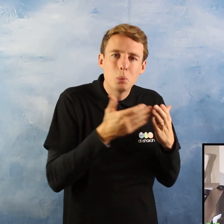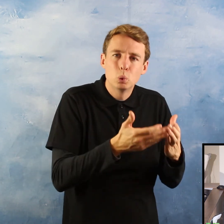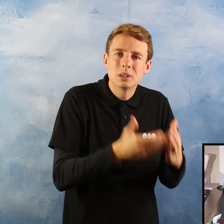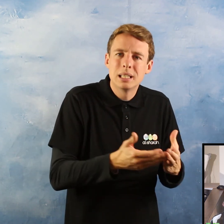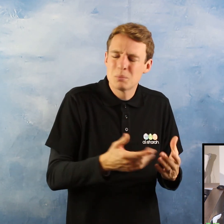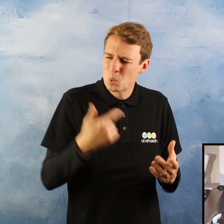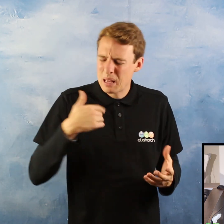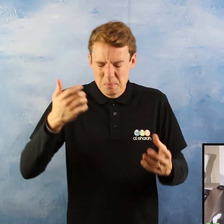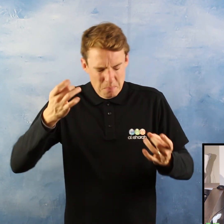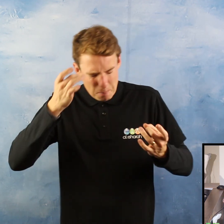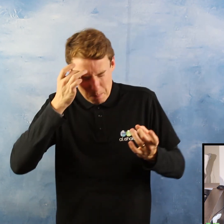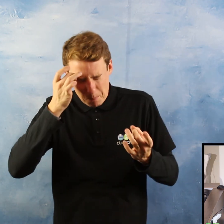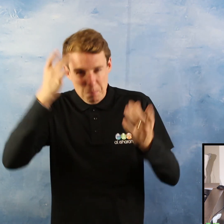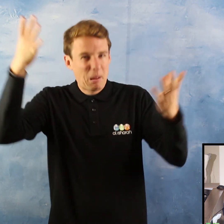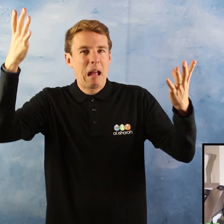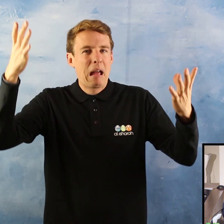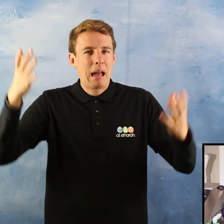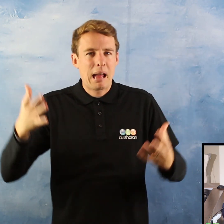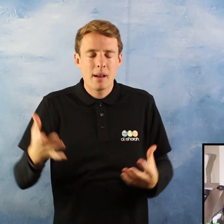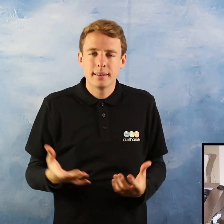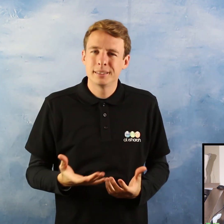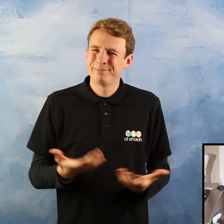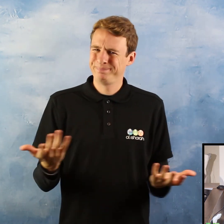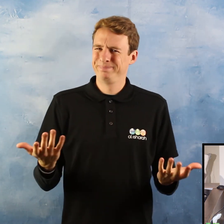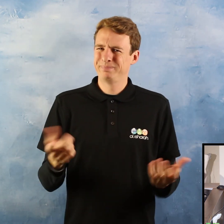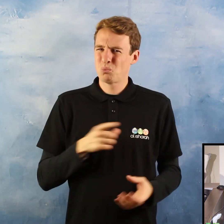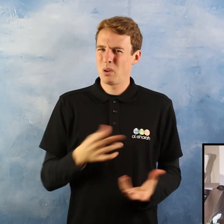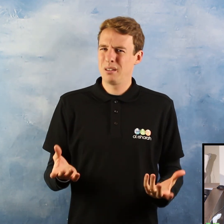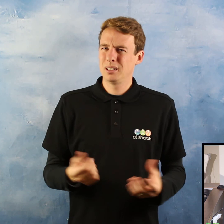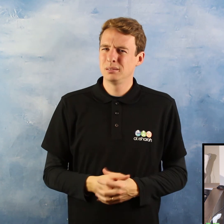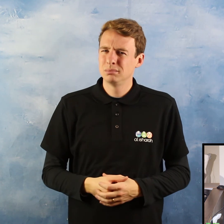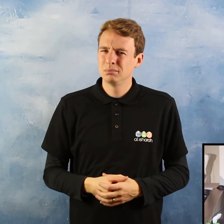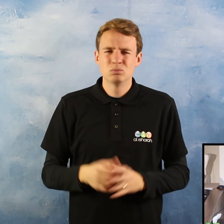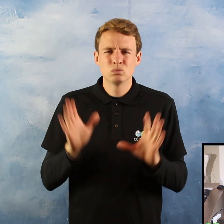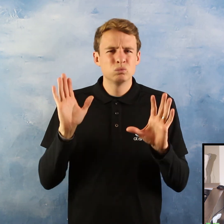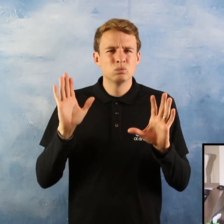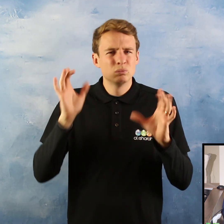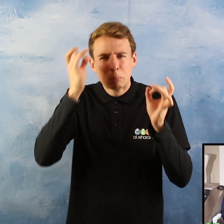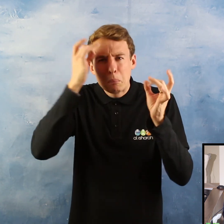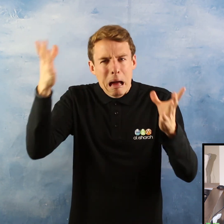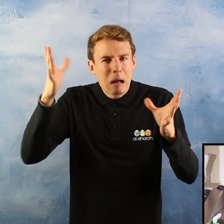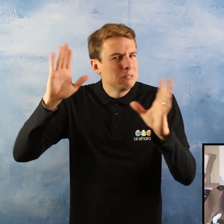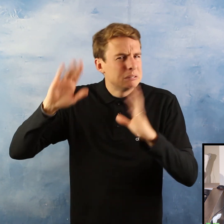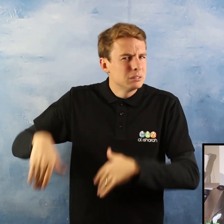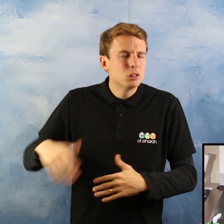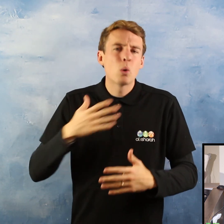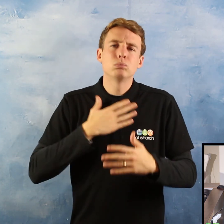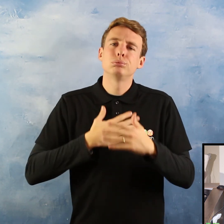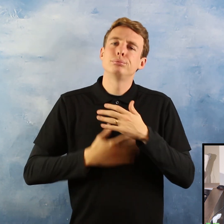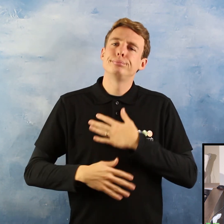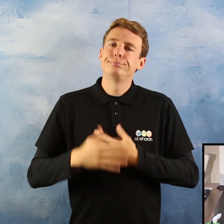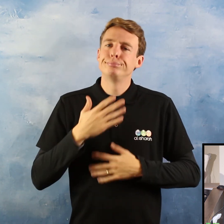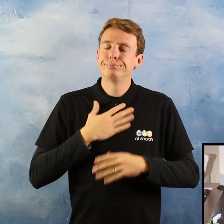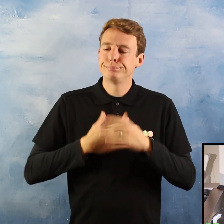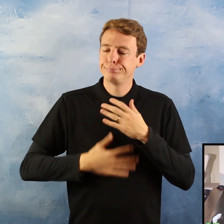are doing this. Therefore, it is important that we stick to our principles, inshallah. That is best form of